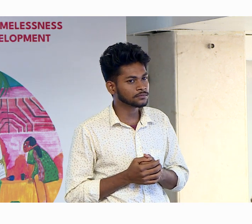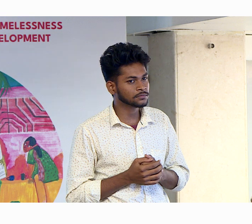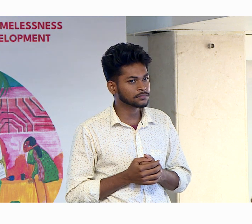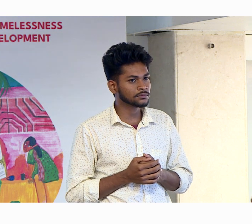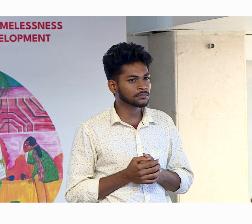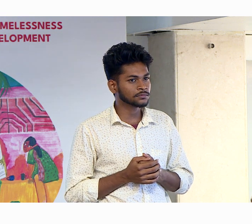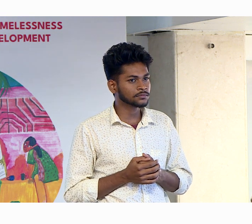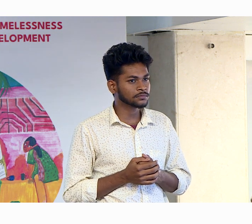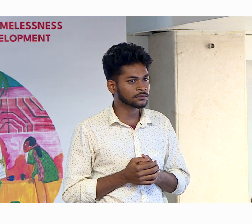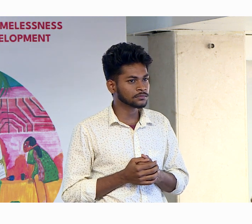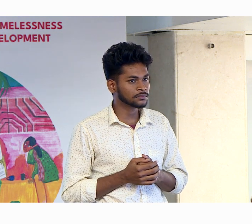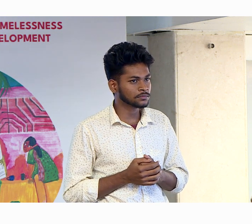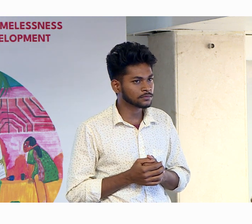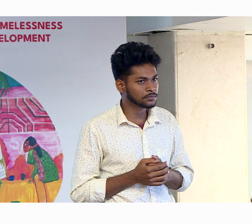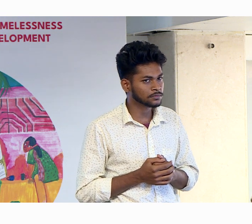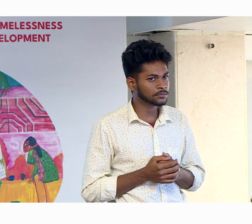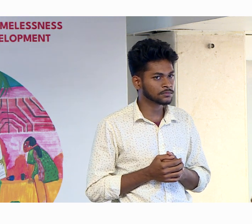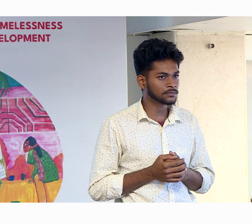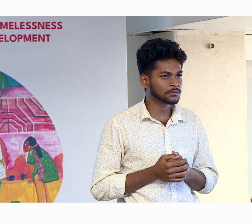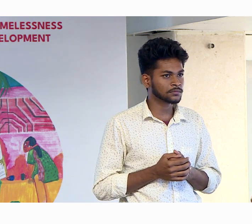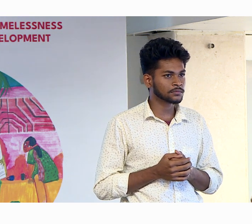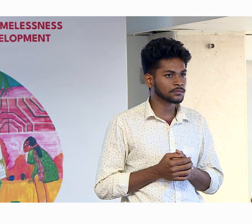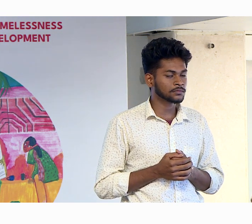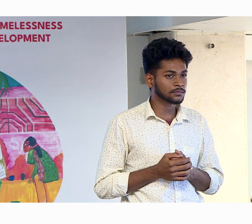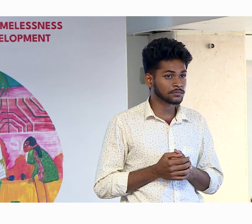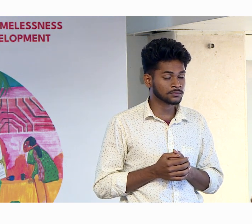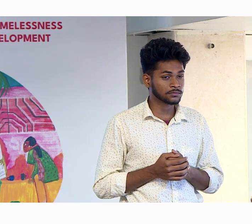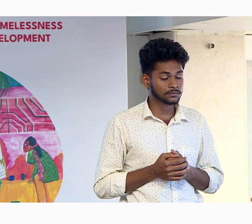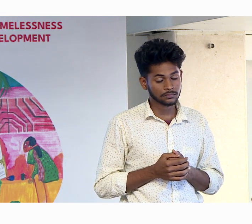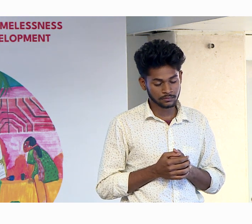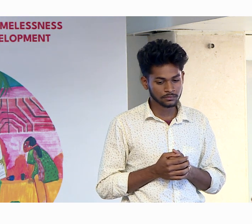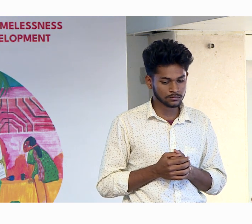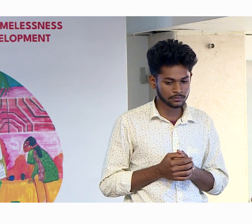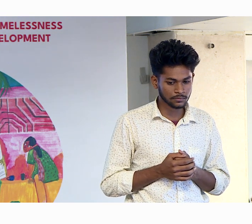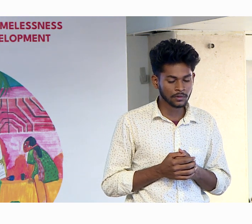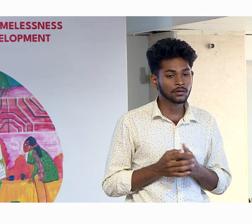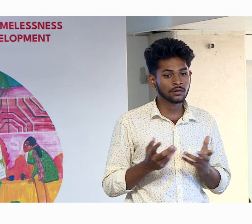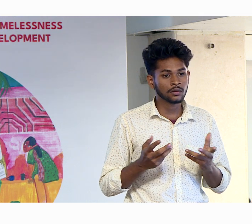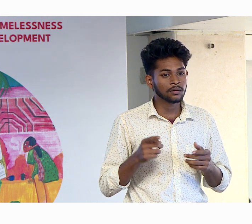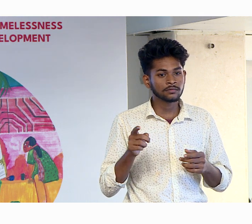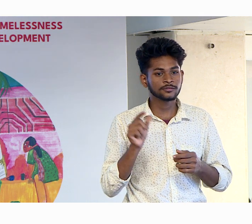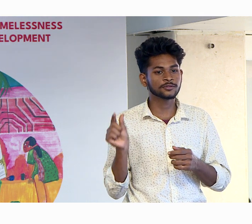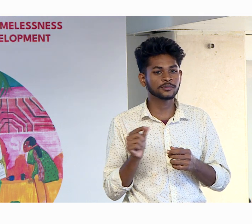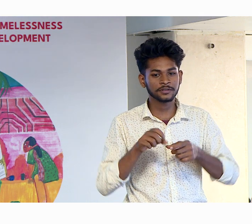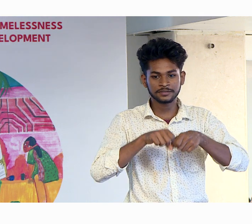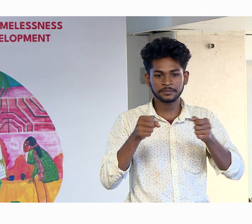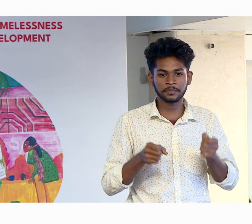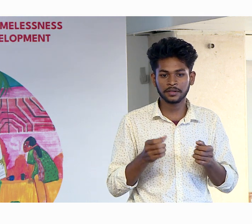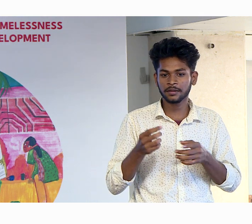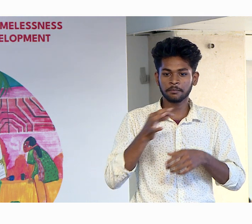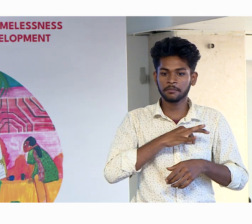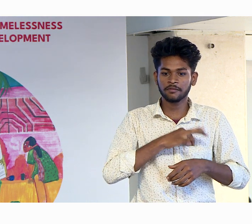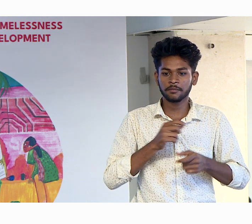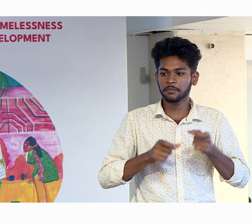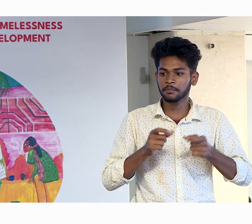not sending these people to implement that using the method that you've just seen in the I've got